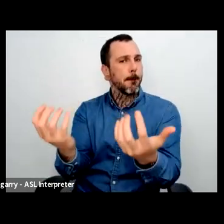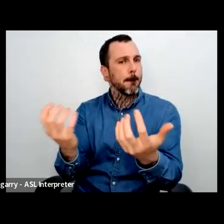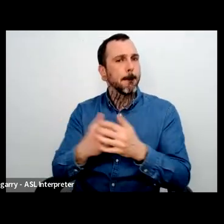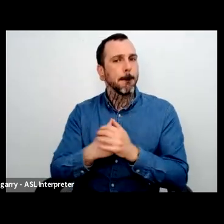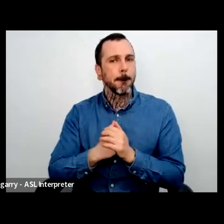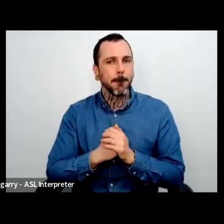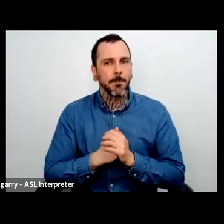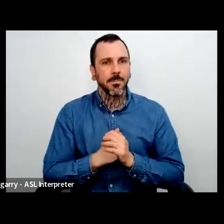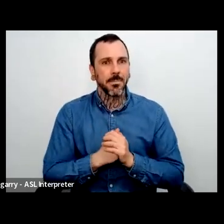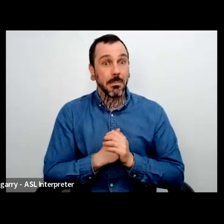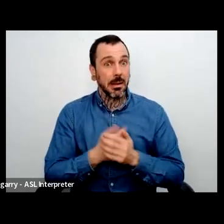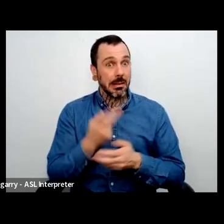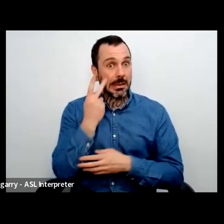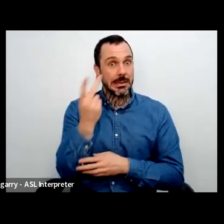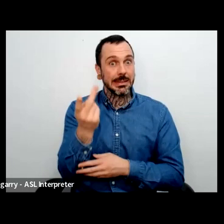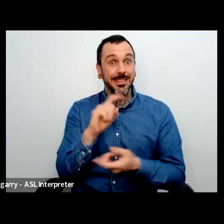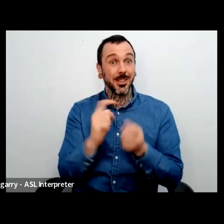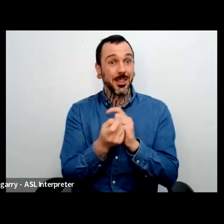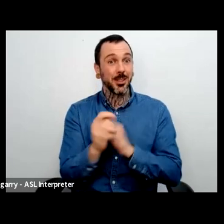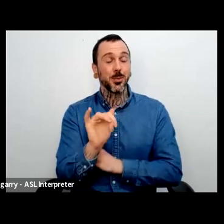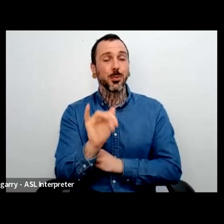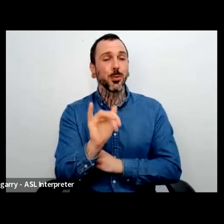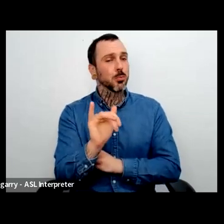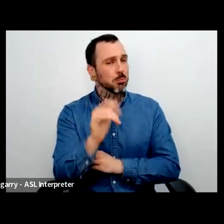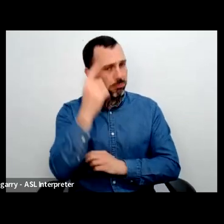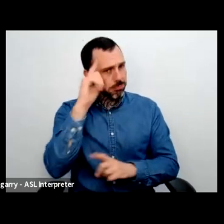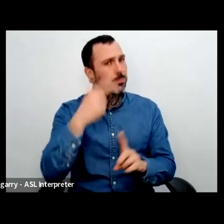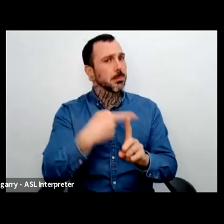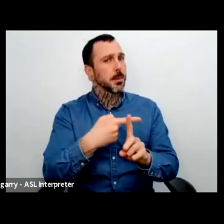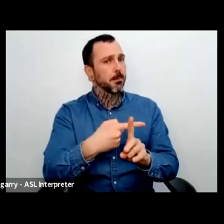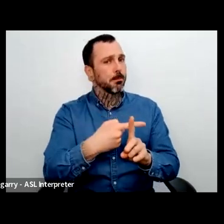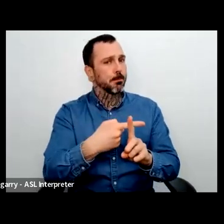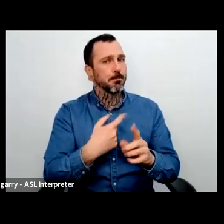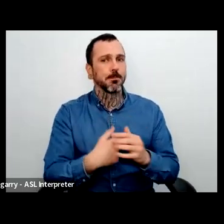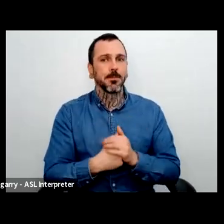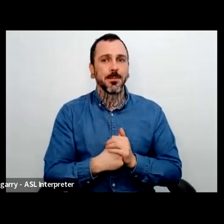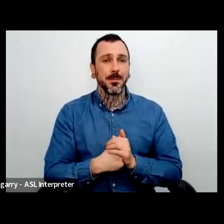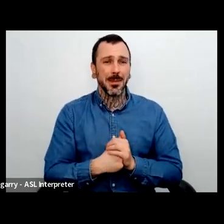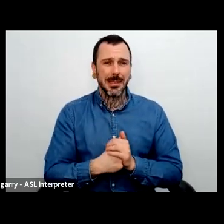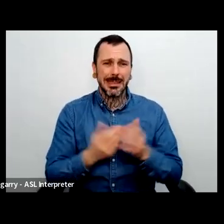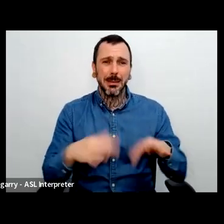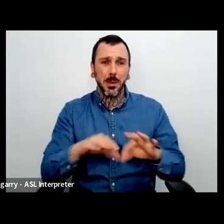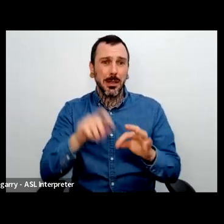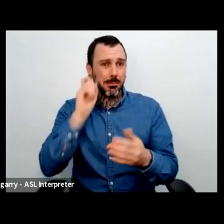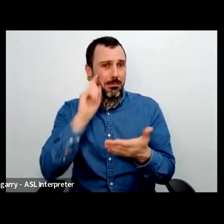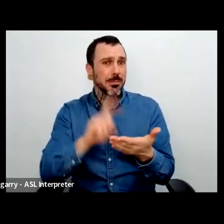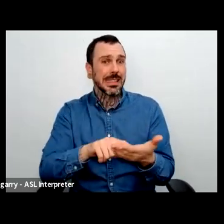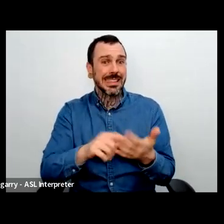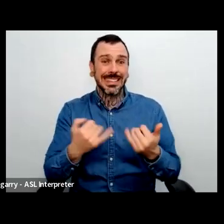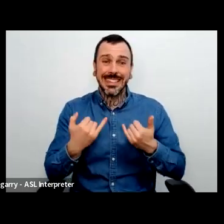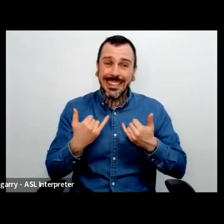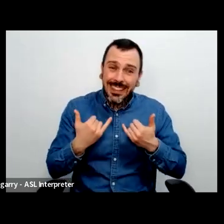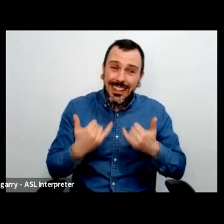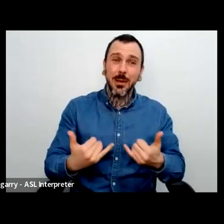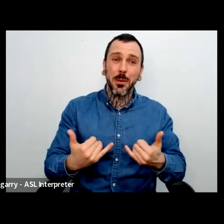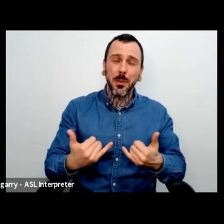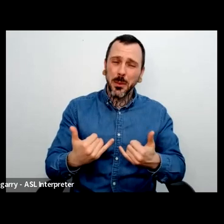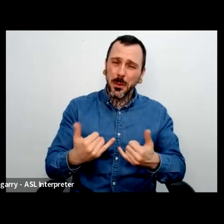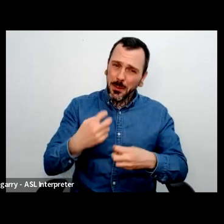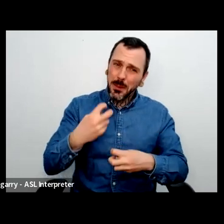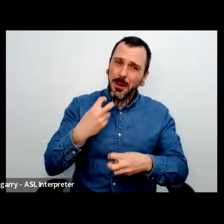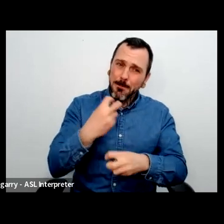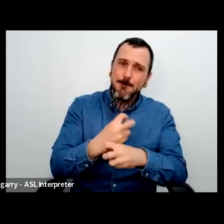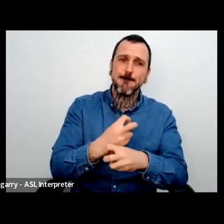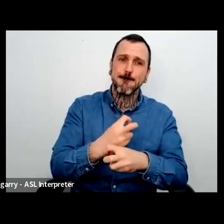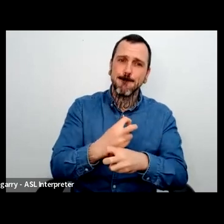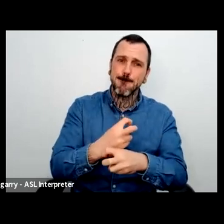for optimism. But I do want to recognize that it's really hard right now. It's really hard right now. Yeah.